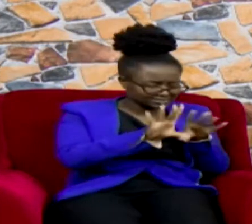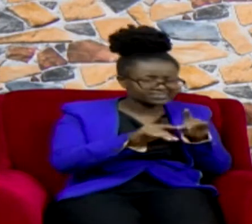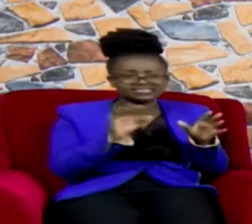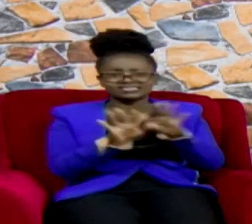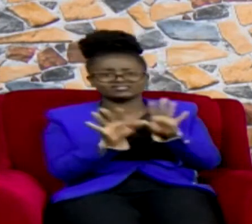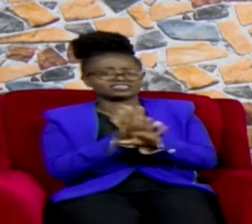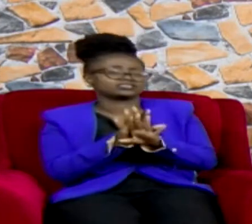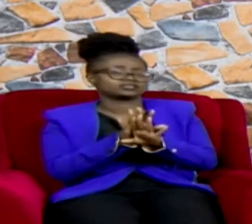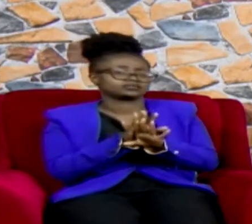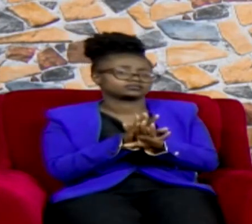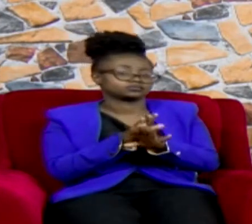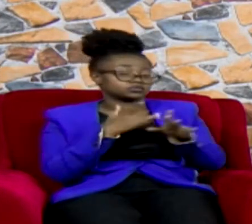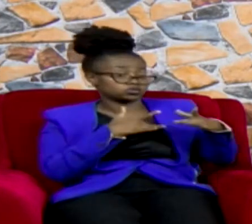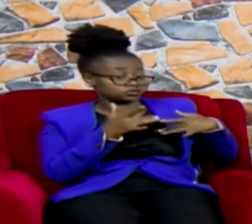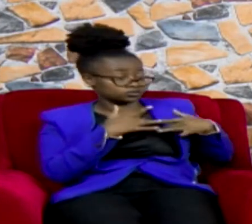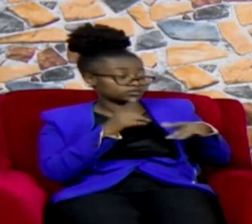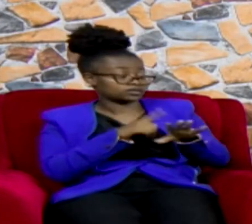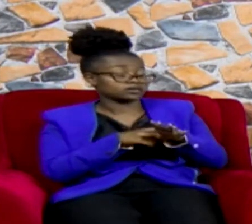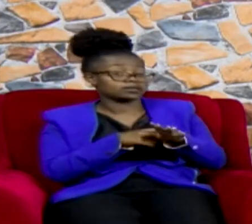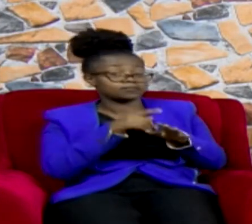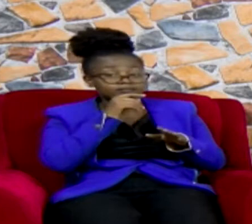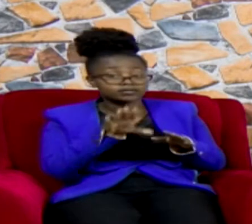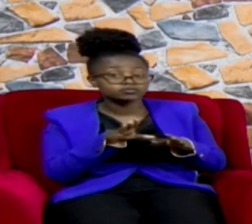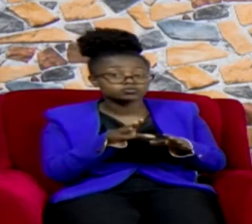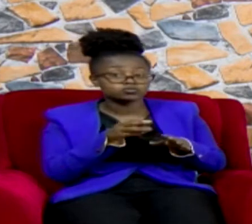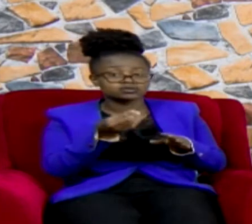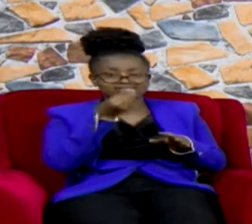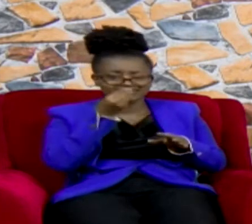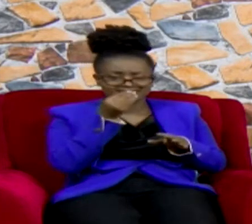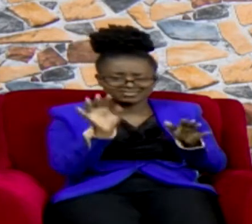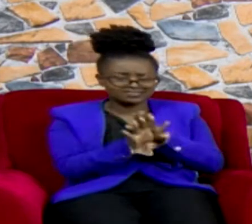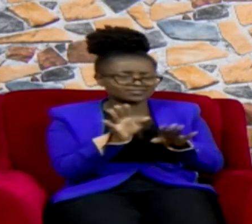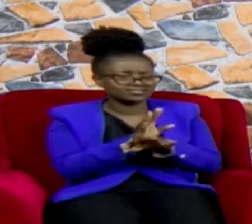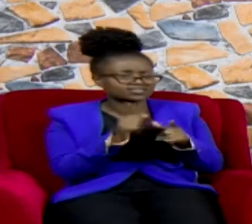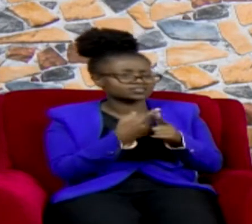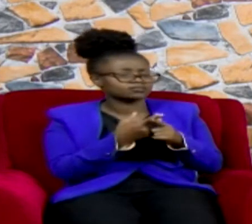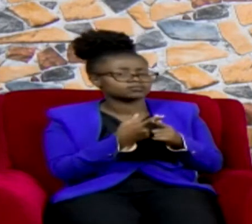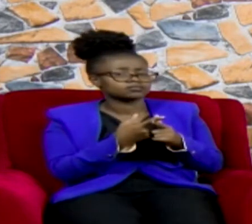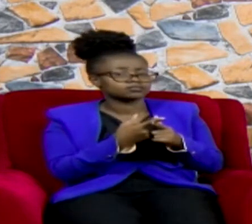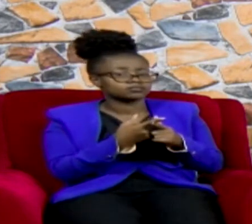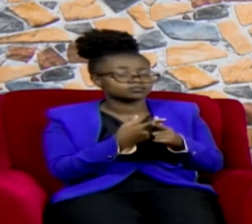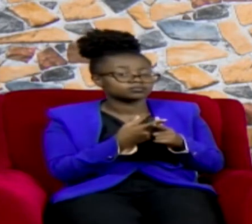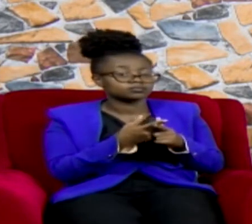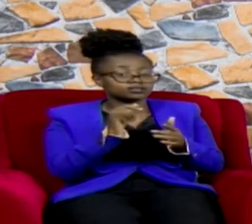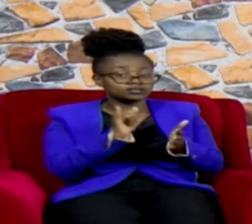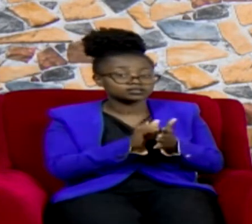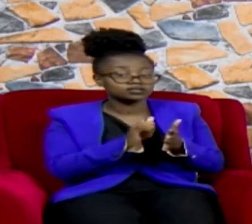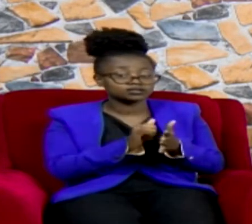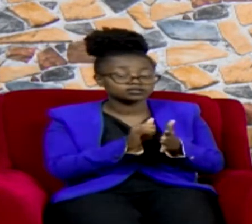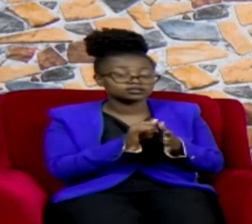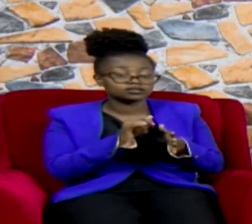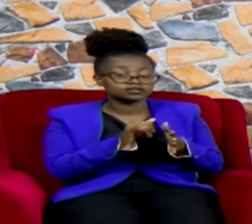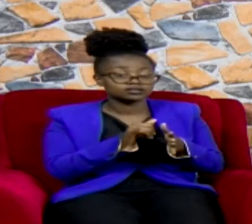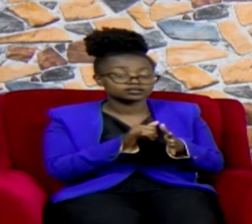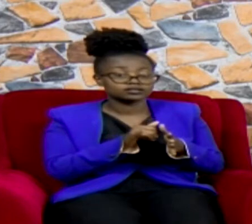very concerned, like at a point in time where my son was putting everything in the mouth, and I'm like, that's not like, even when